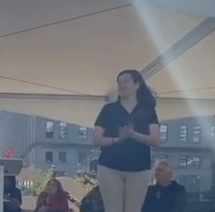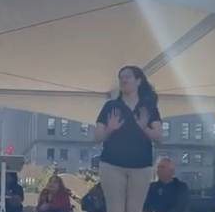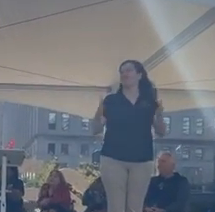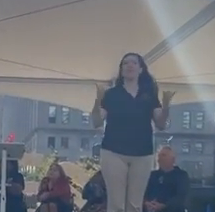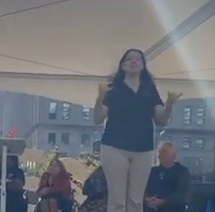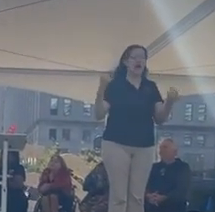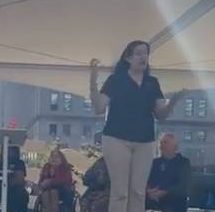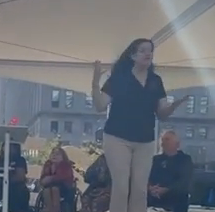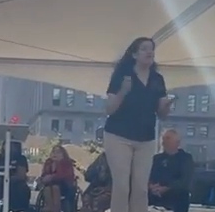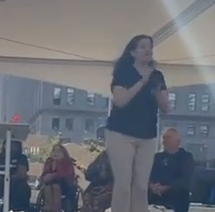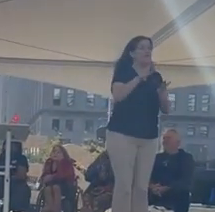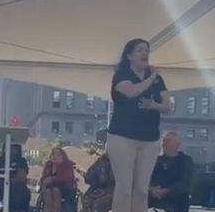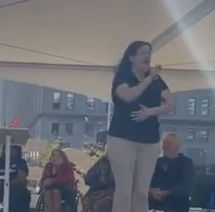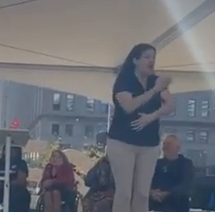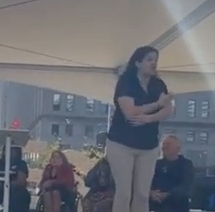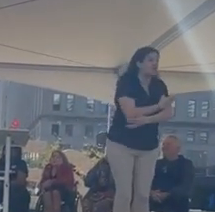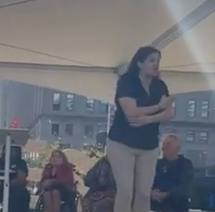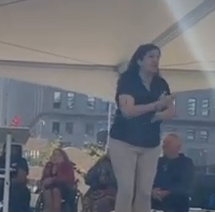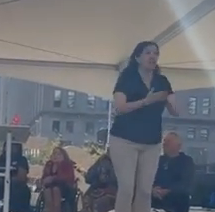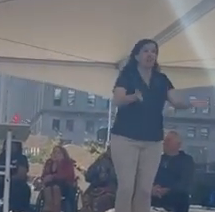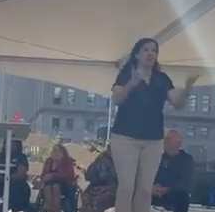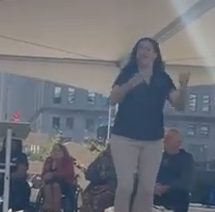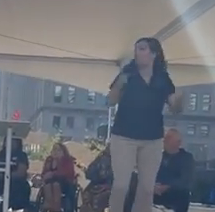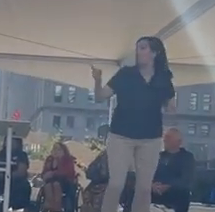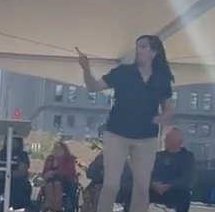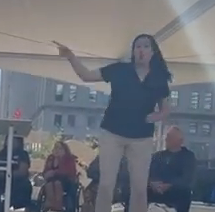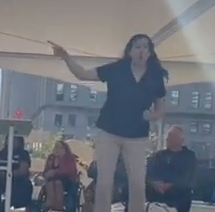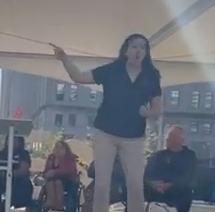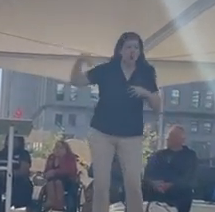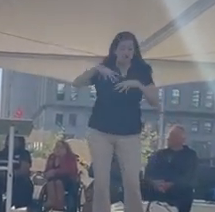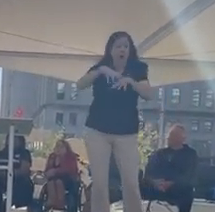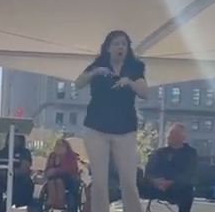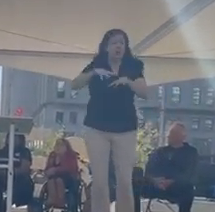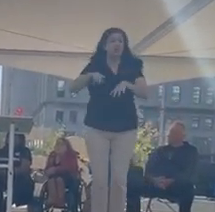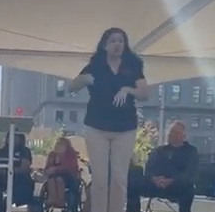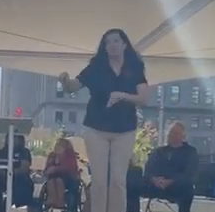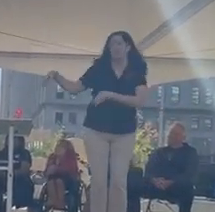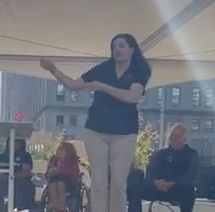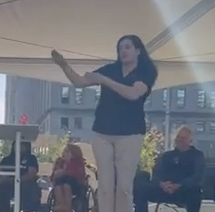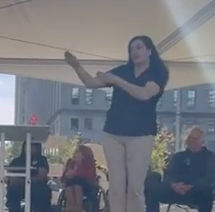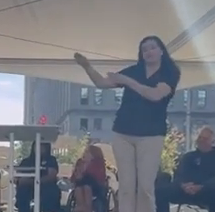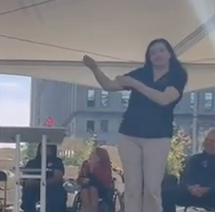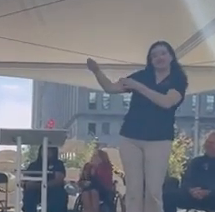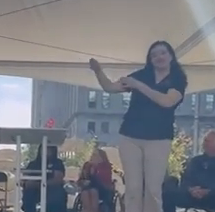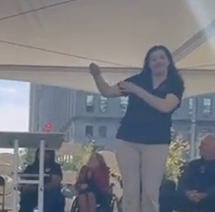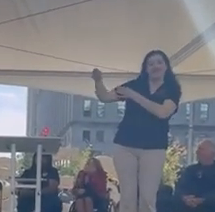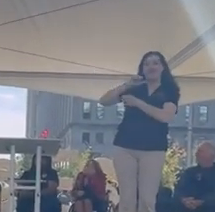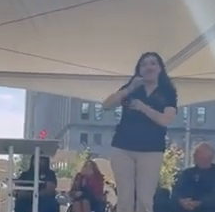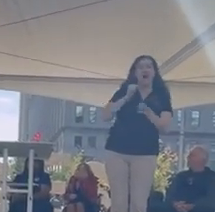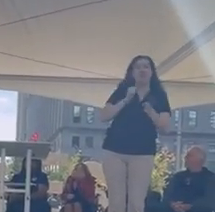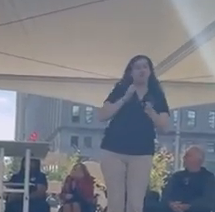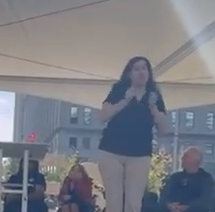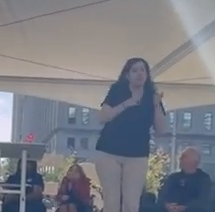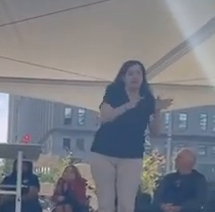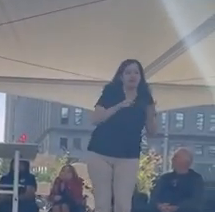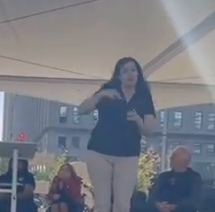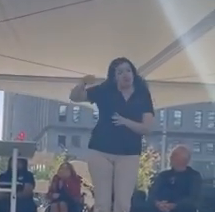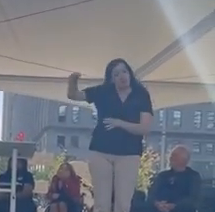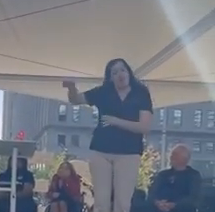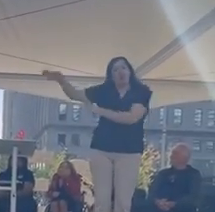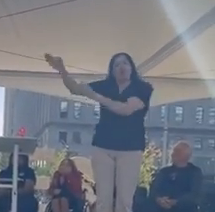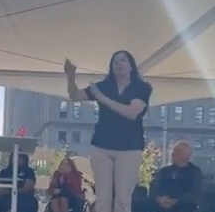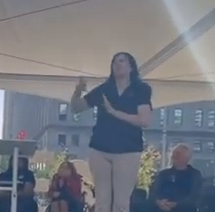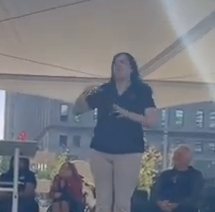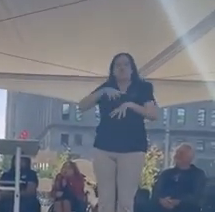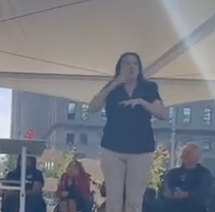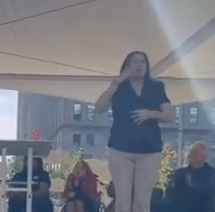Now let's take that energy, let's take it to the street, the sidewalk, and let's march for what